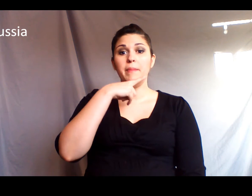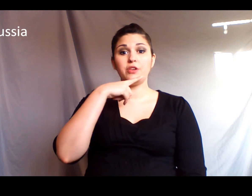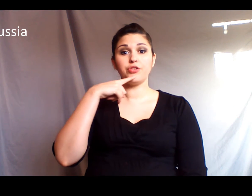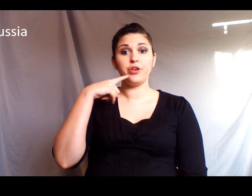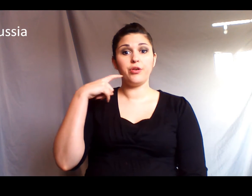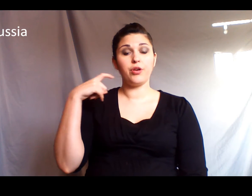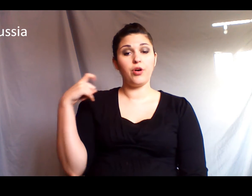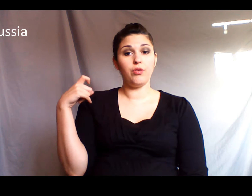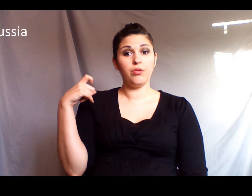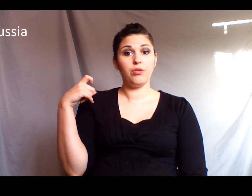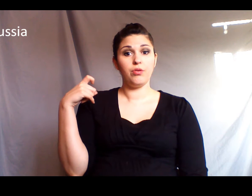sure you don't go